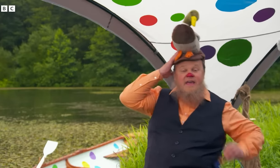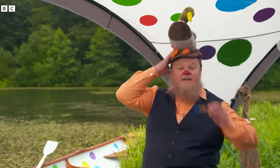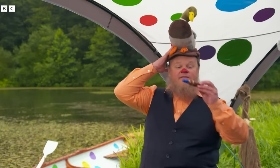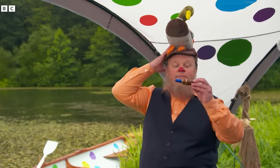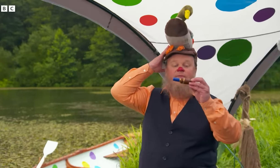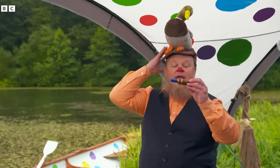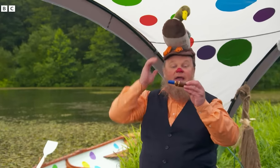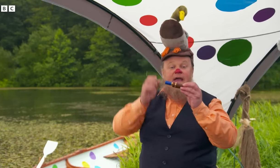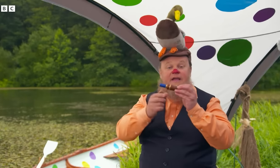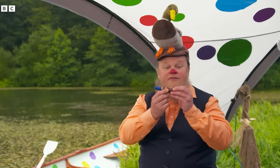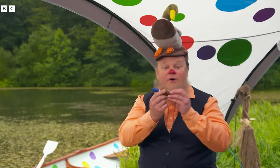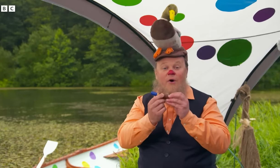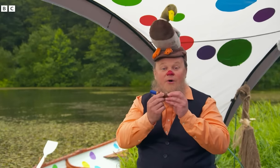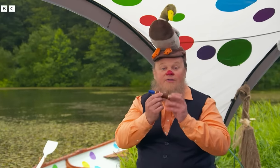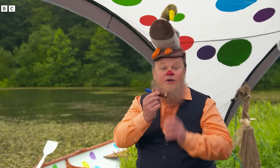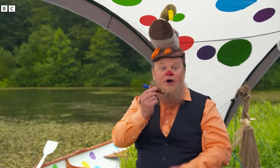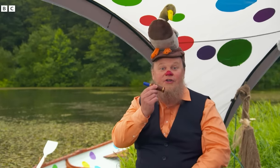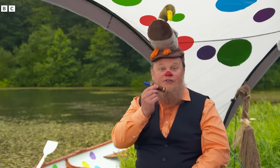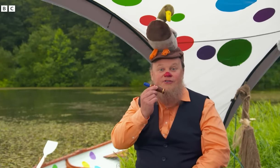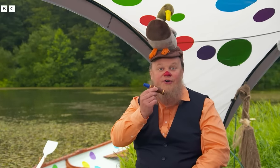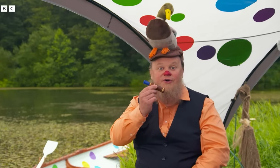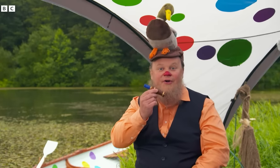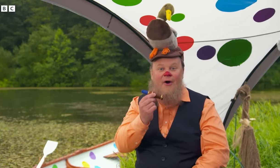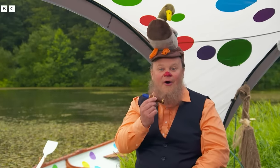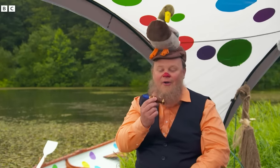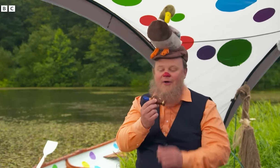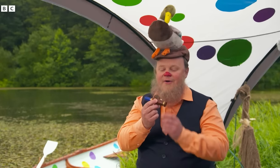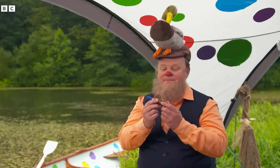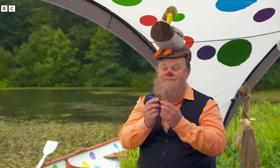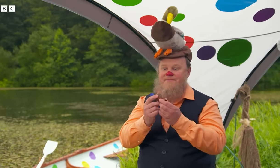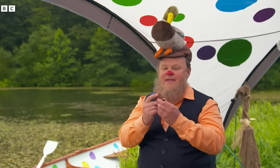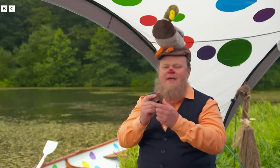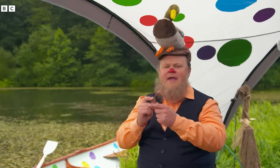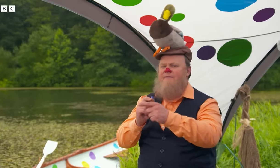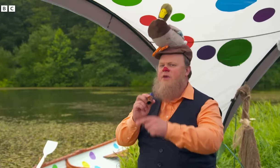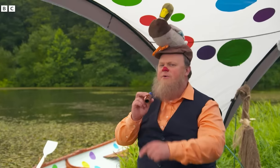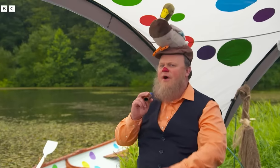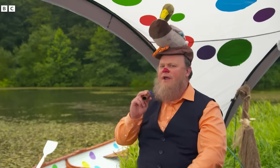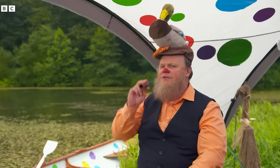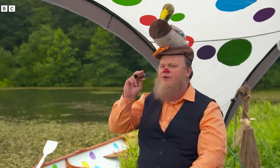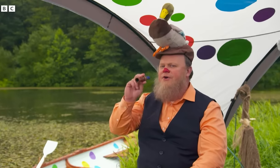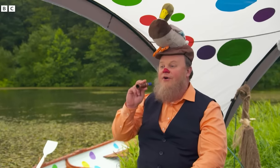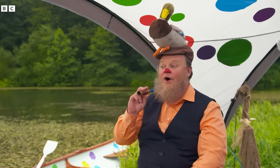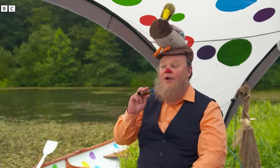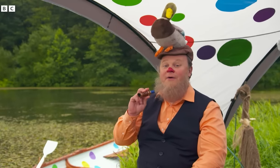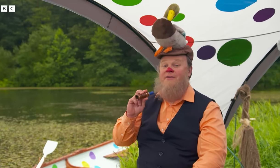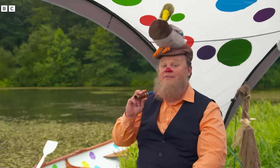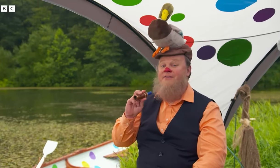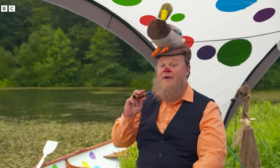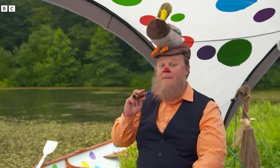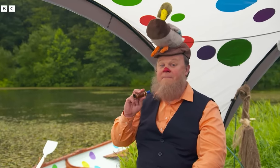this. It's called a duck caller. Have you got a duck caller, Mr.